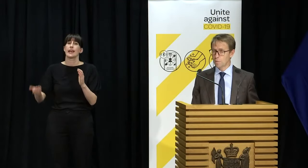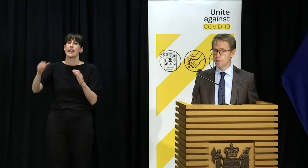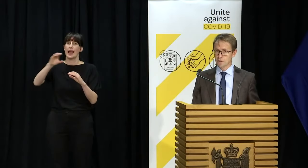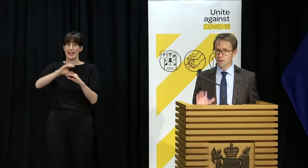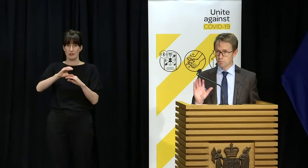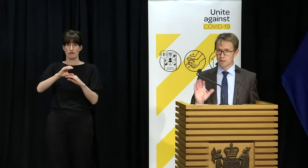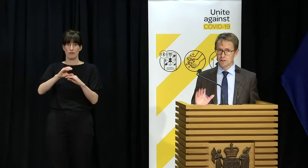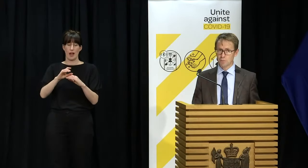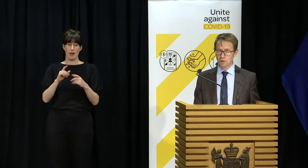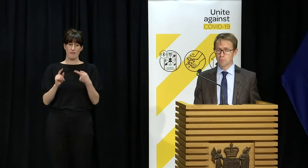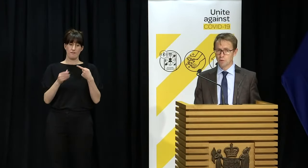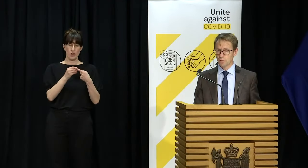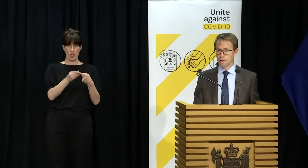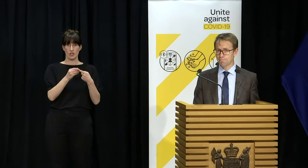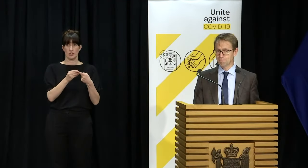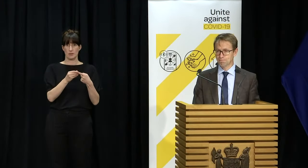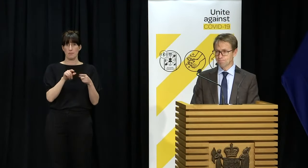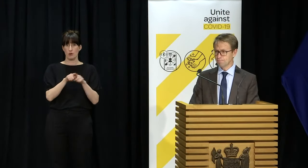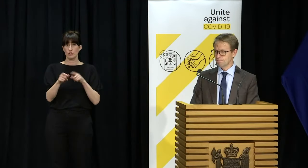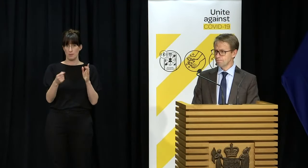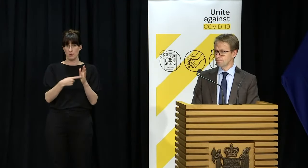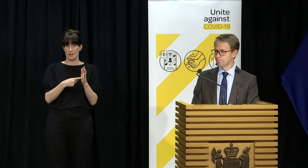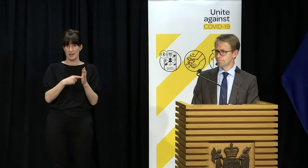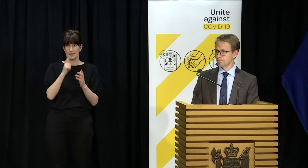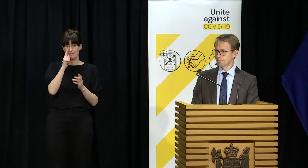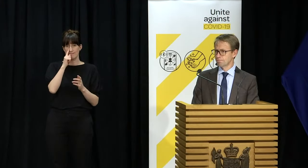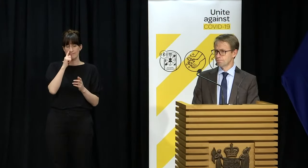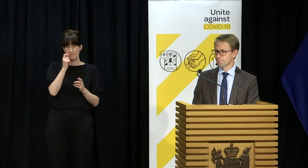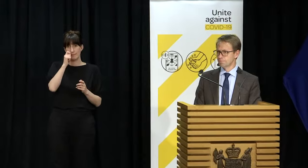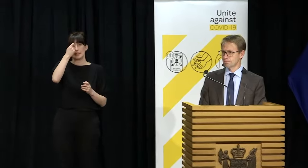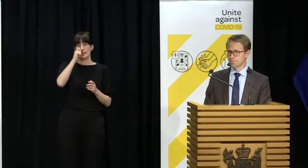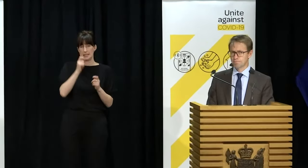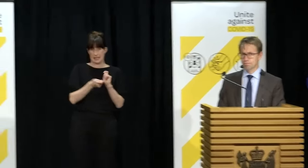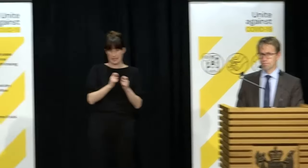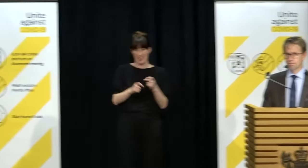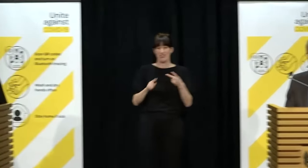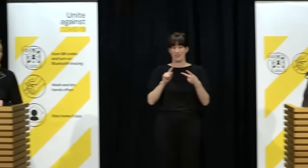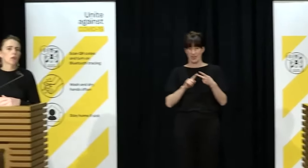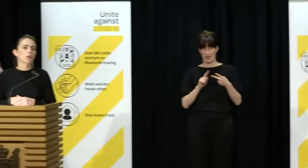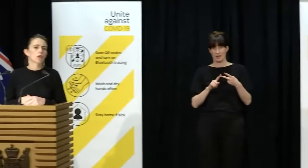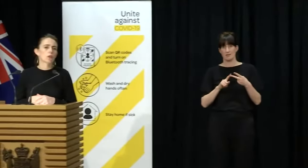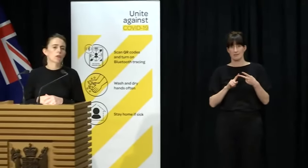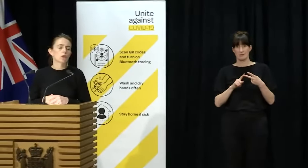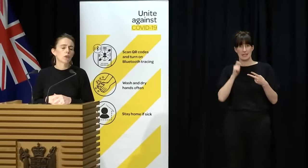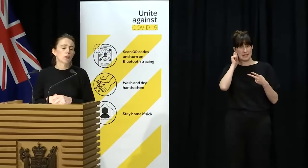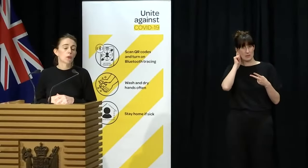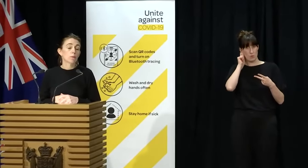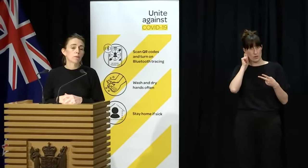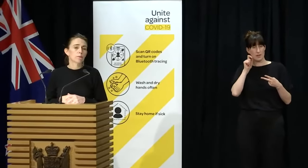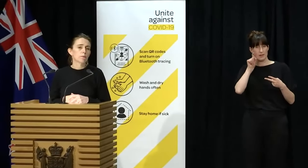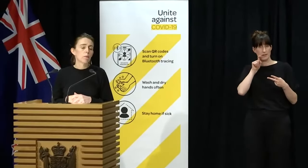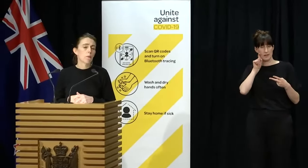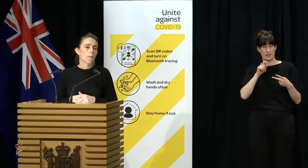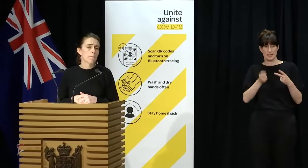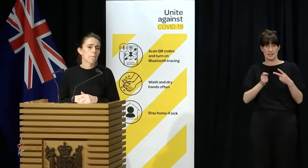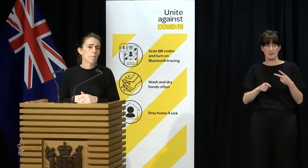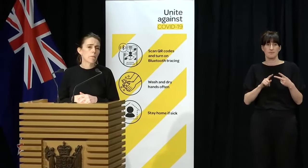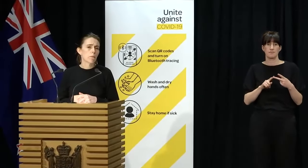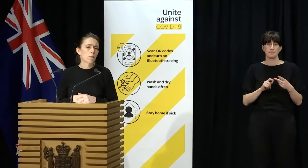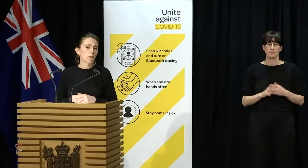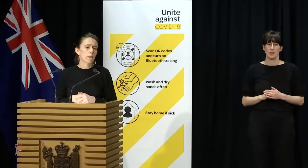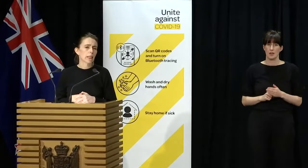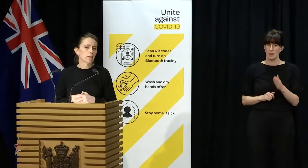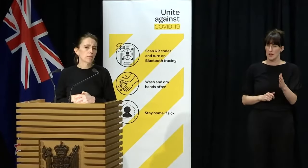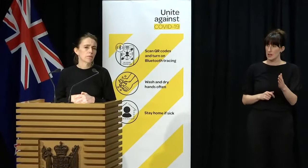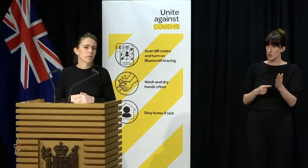nasopharyngeal swabbing. That's the most important Can thing. you explain to the public why Auckland Hospital isn't, sorry, just a couple of colleagues if I can you explain to the public why Auckland